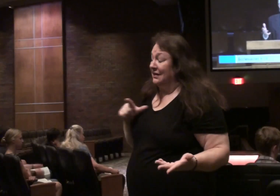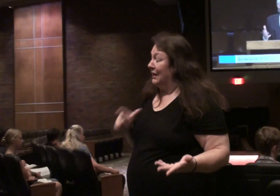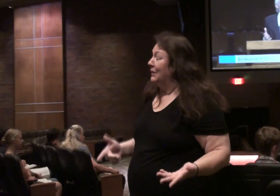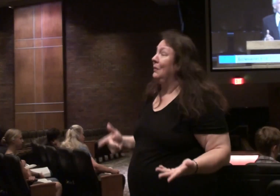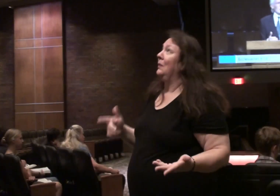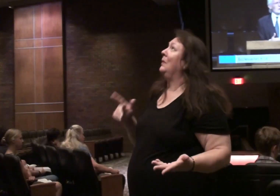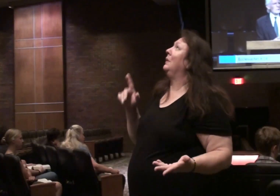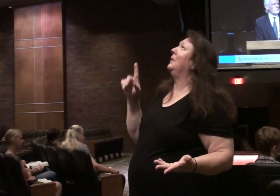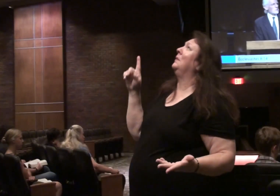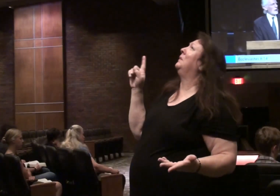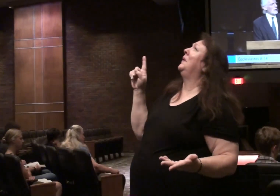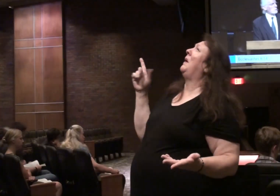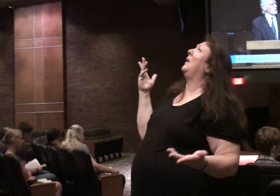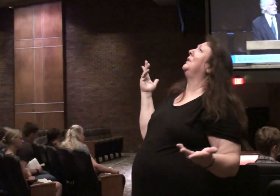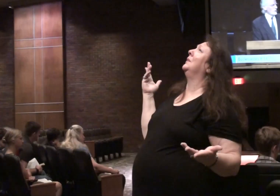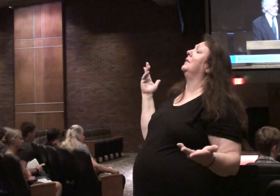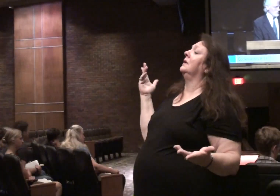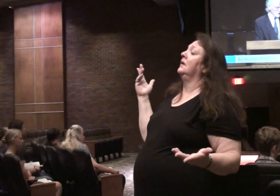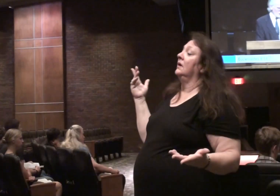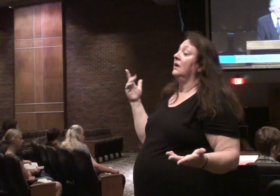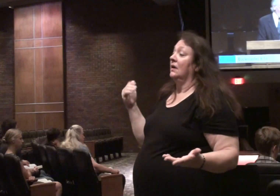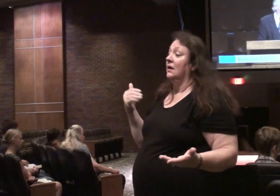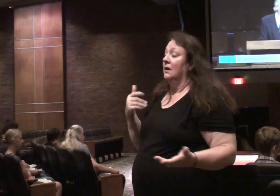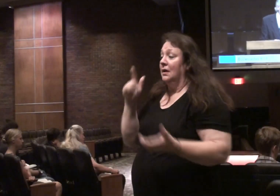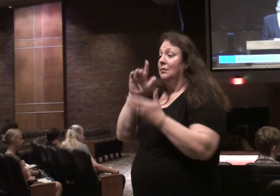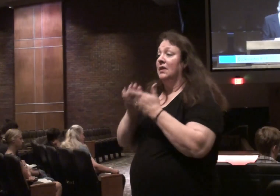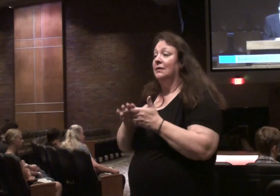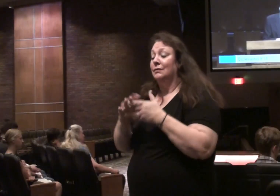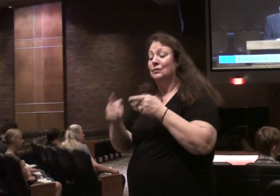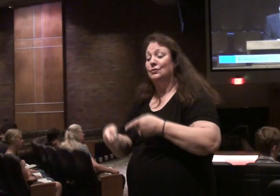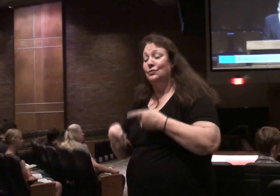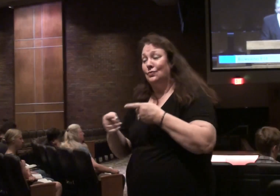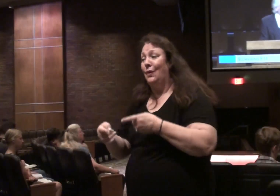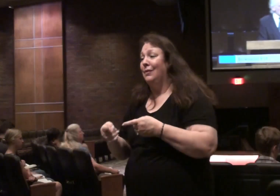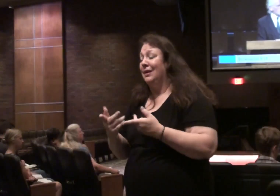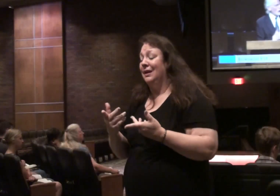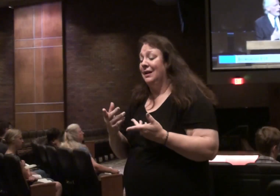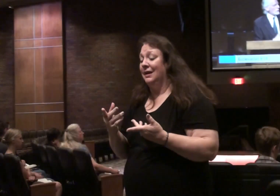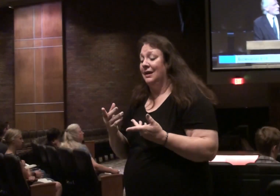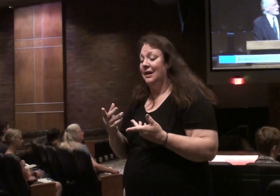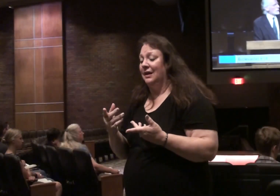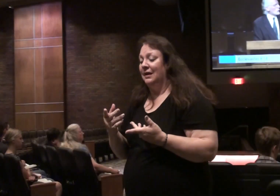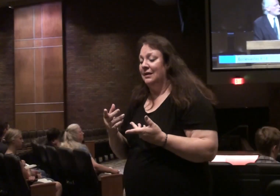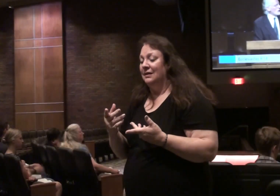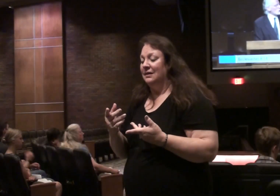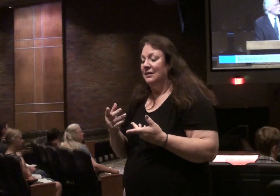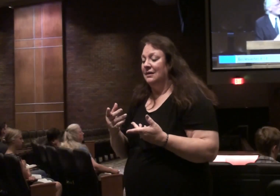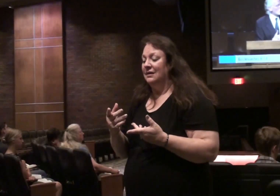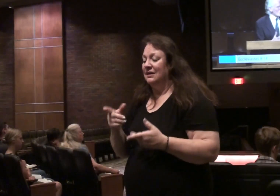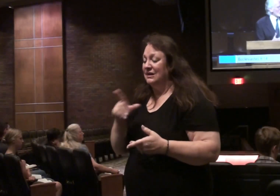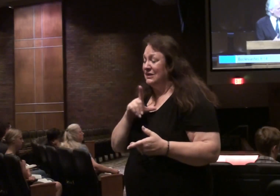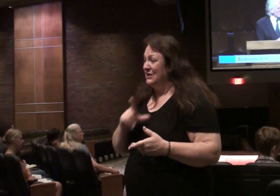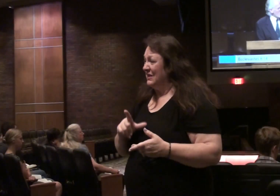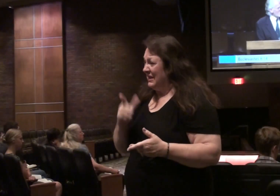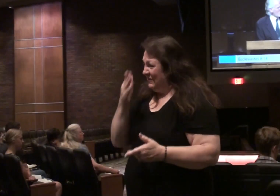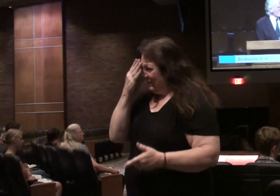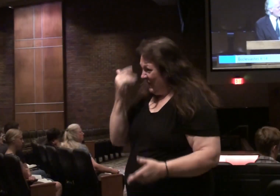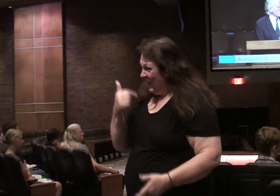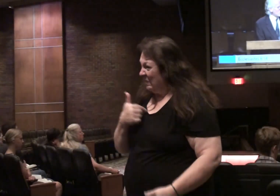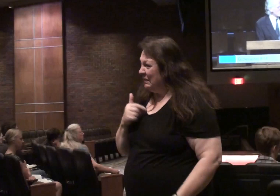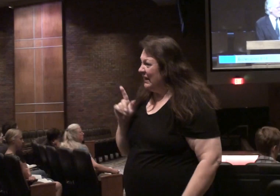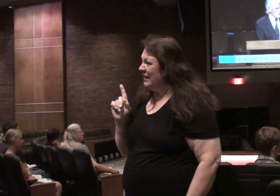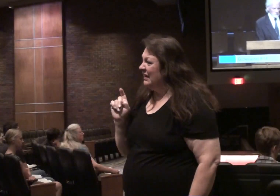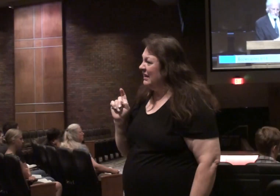Lord, where are you? The believer is going through a difficult time. Just ask him, say, do you think the Lord's forgotten about